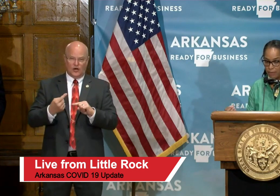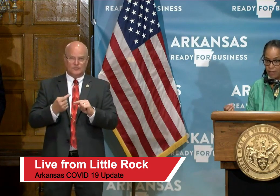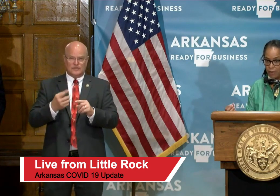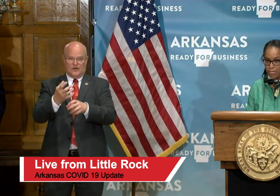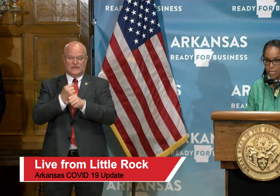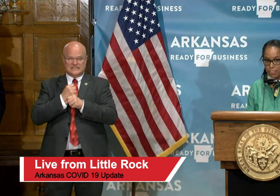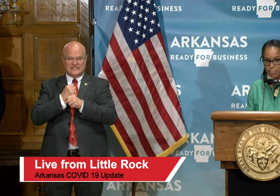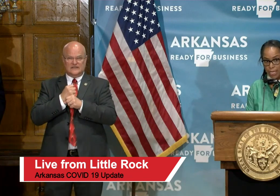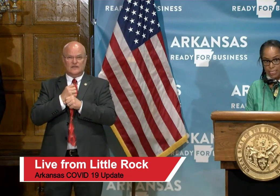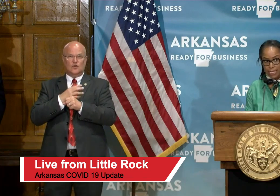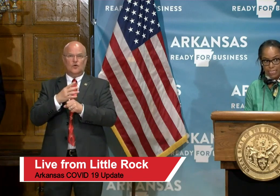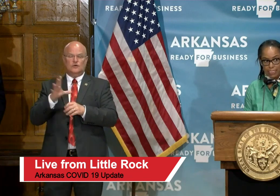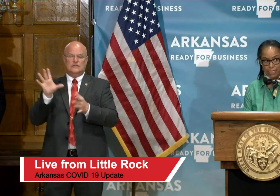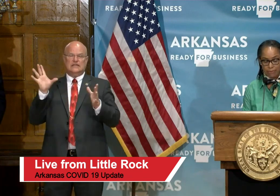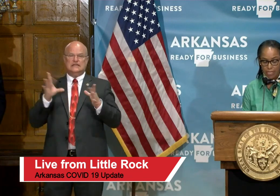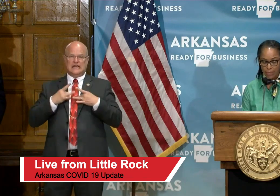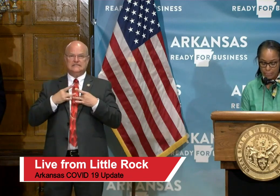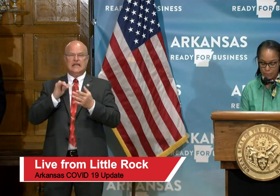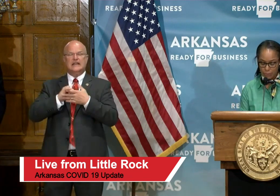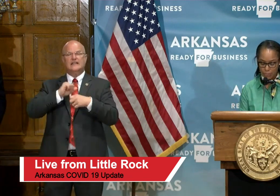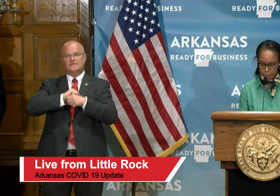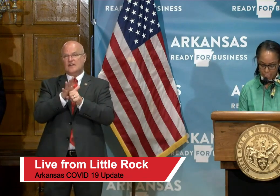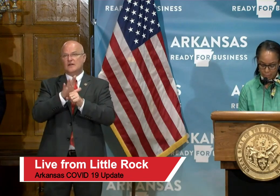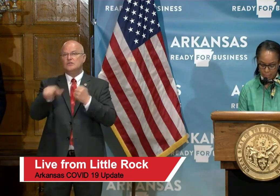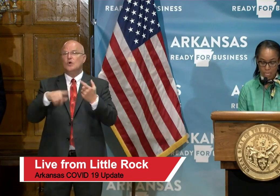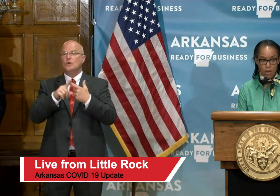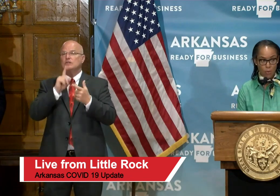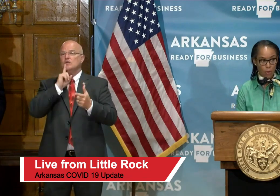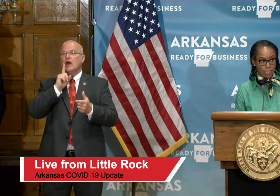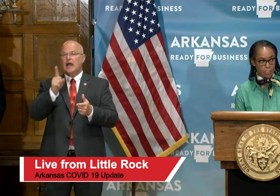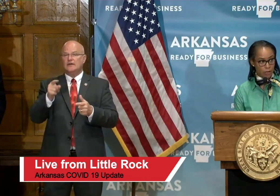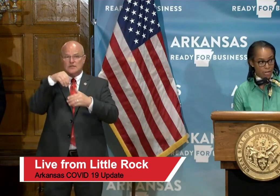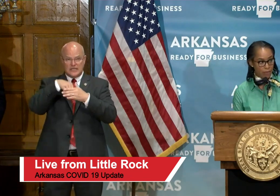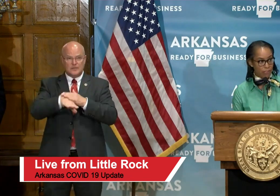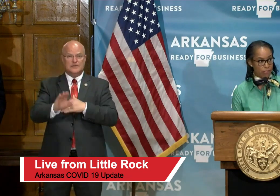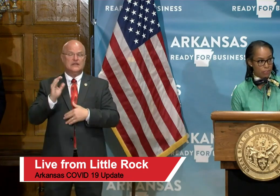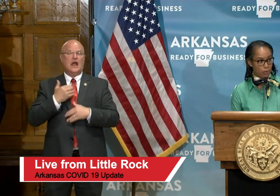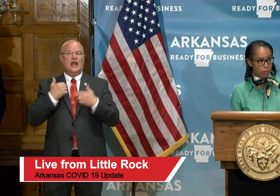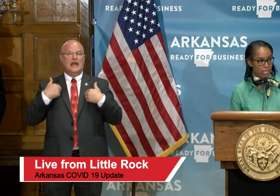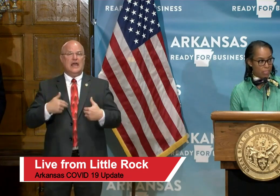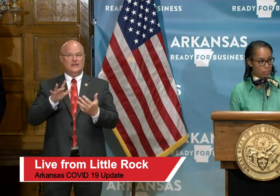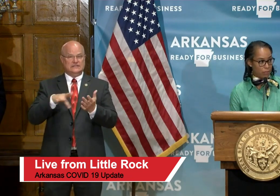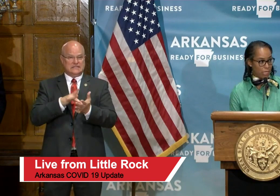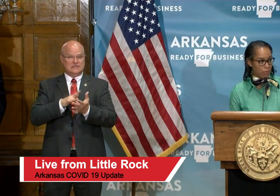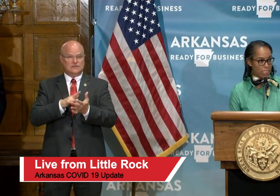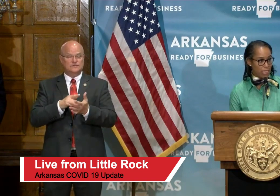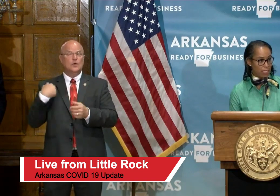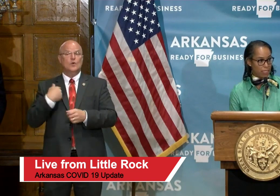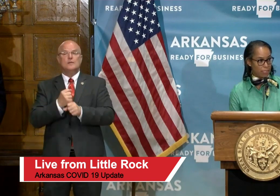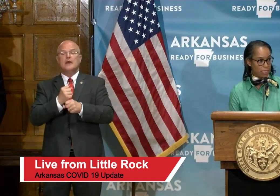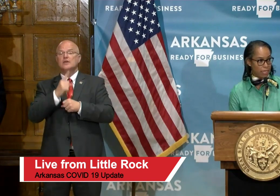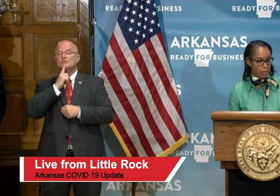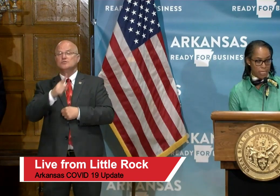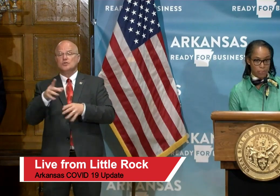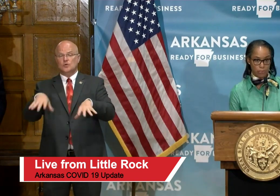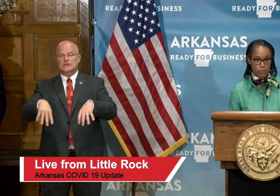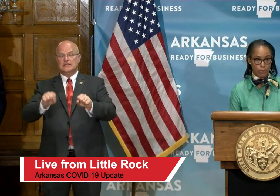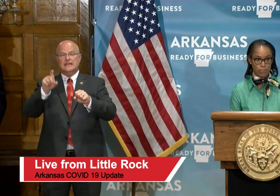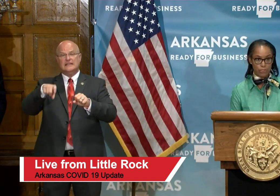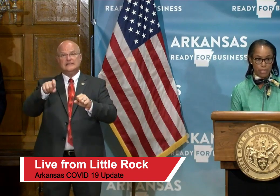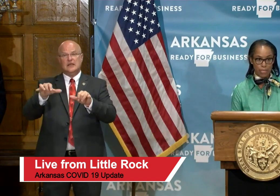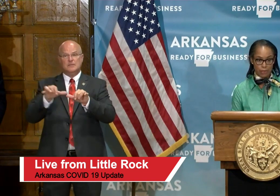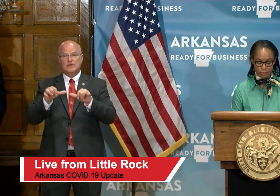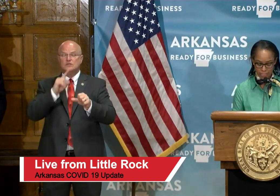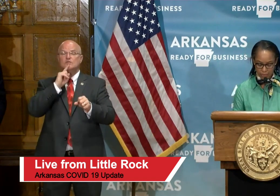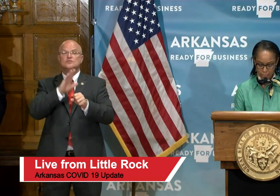and receiving or contacting that virus when you actually walk into our health center. So we're making sure that we take the necessary measures